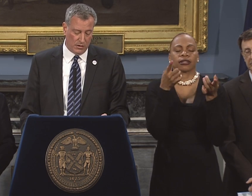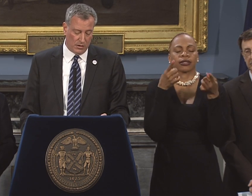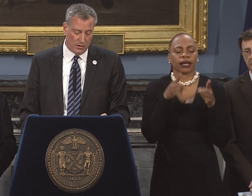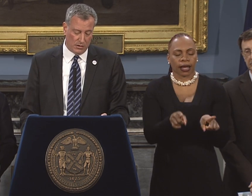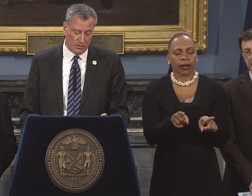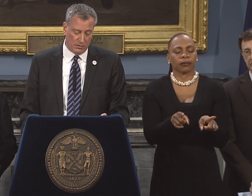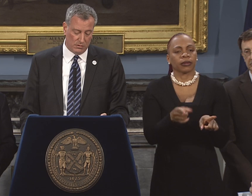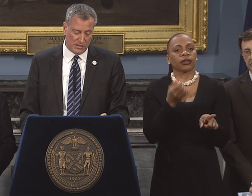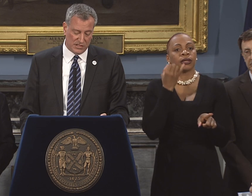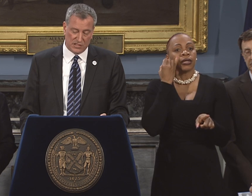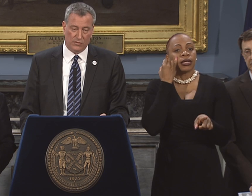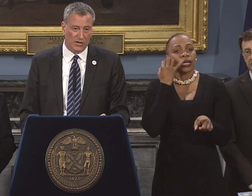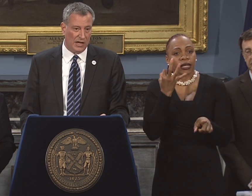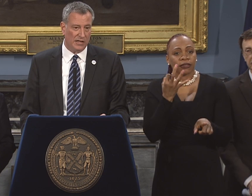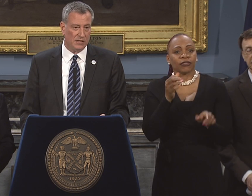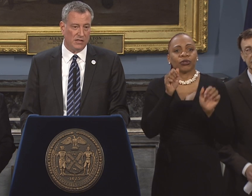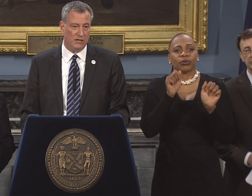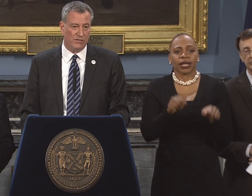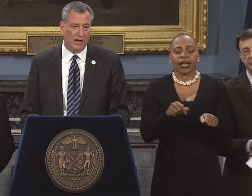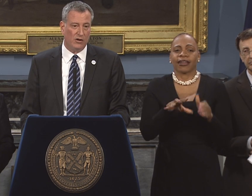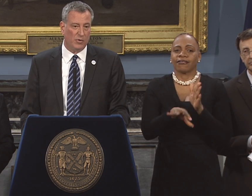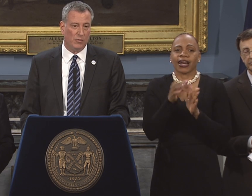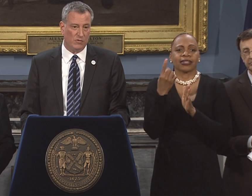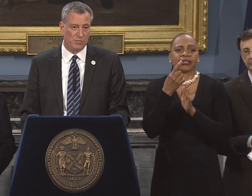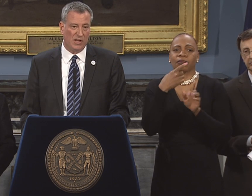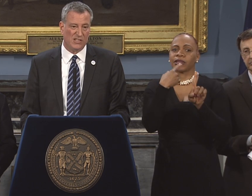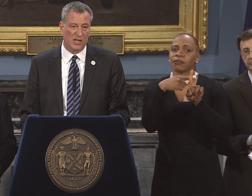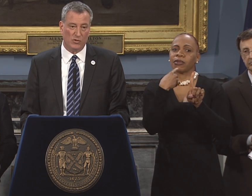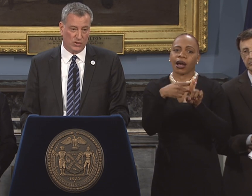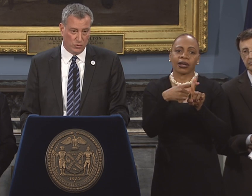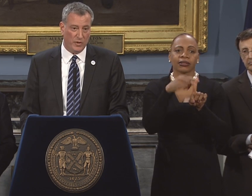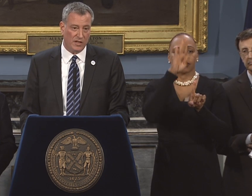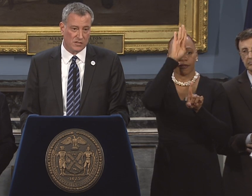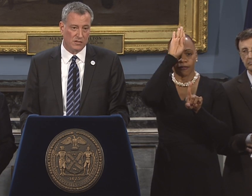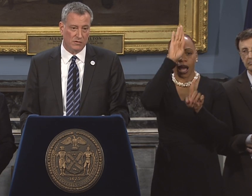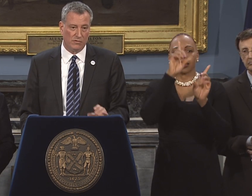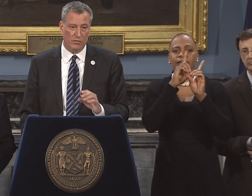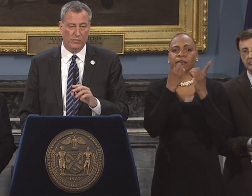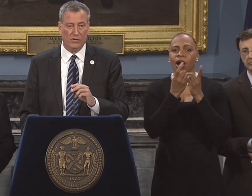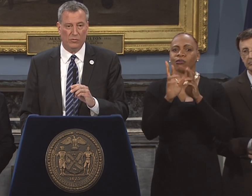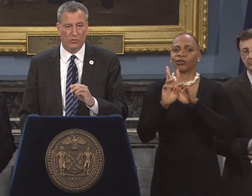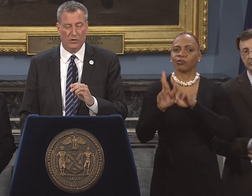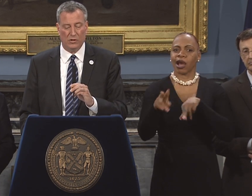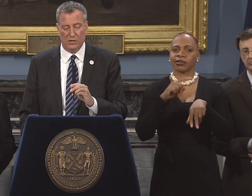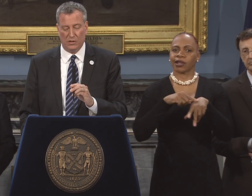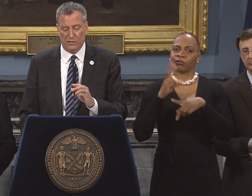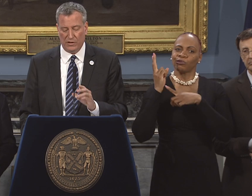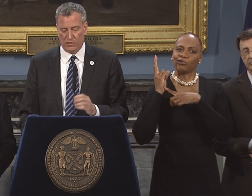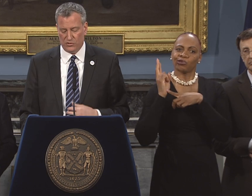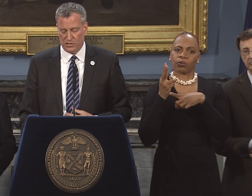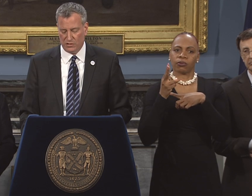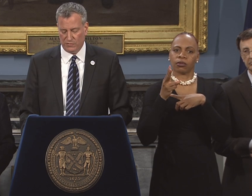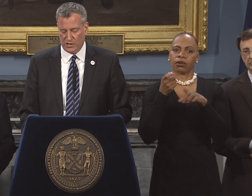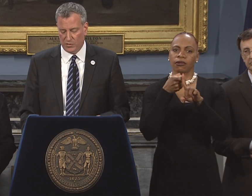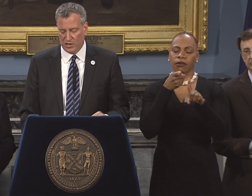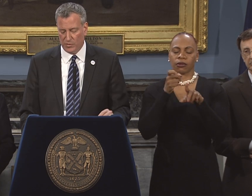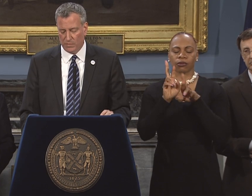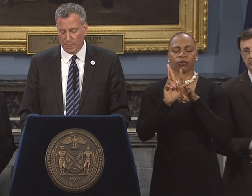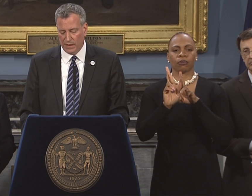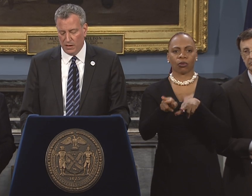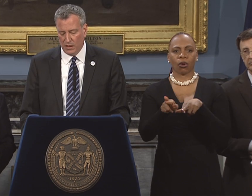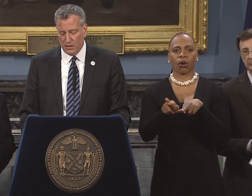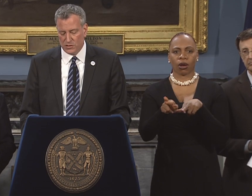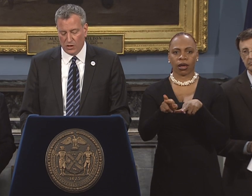anything that's a silver lining, is that the fire department response time was 2 minutes from the report that reached the fire